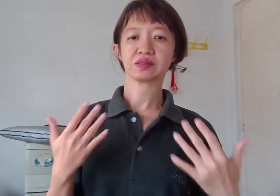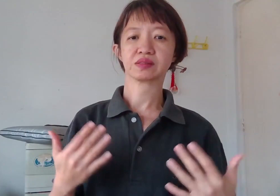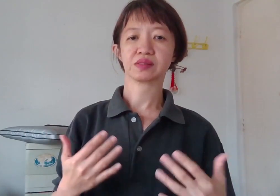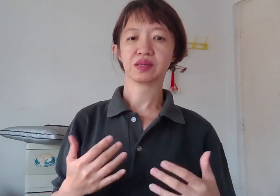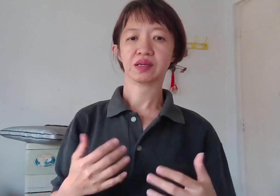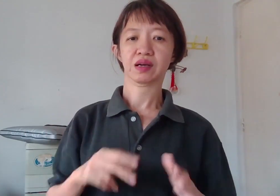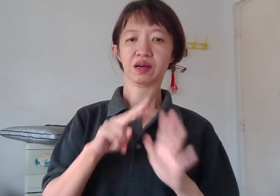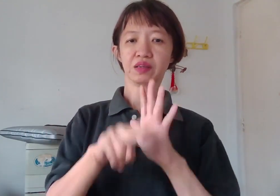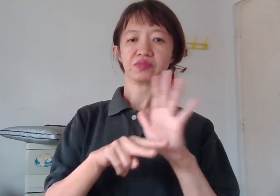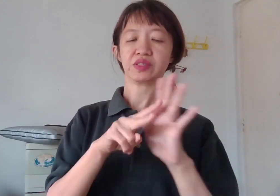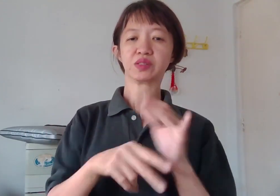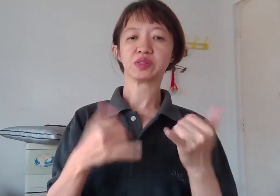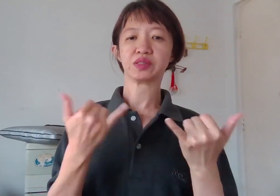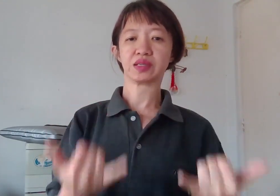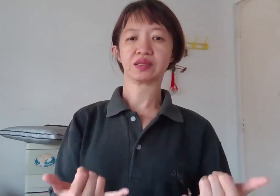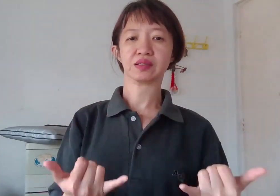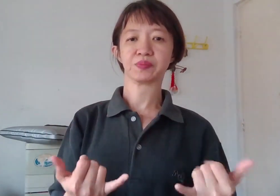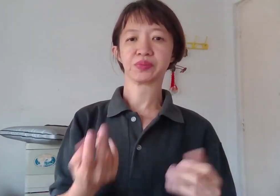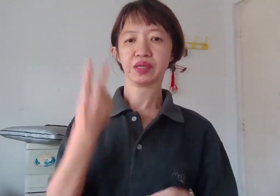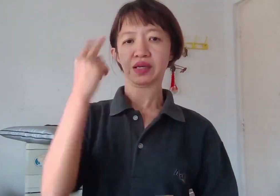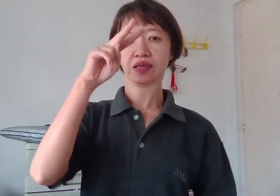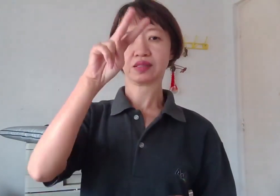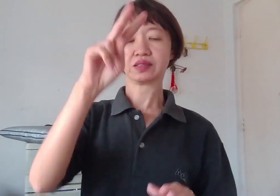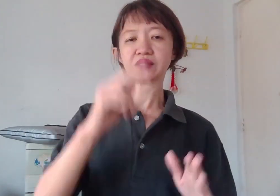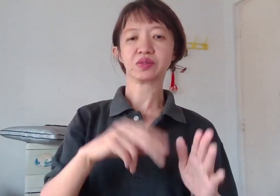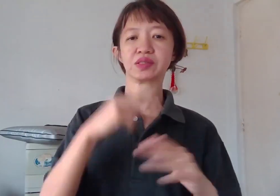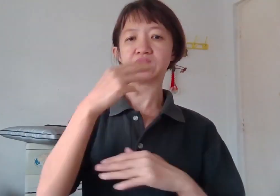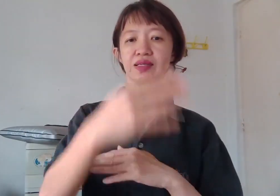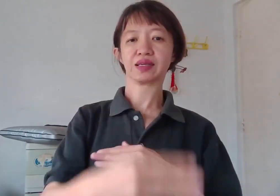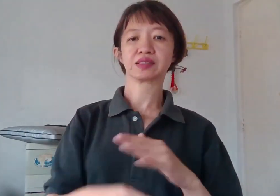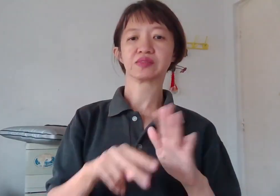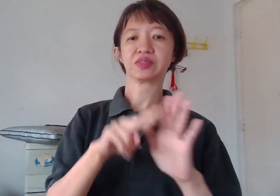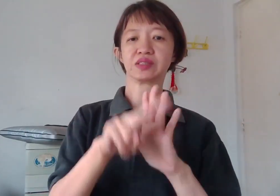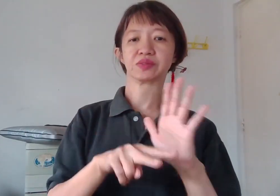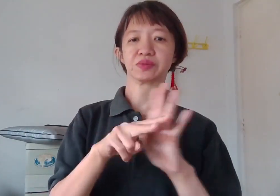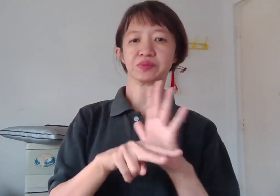our video today and see you in the next video.